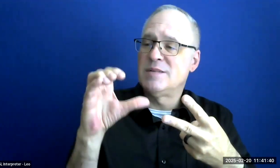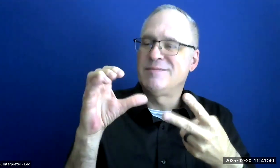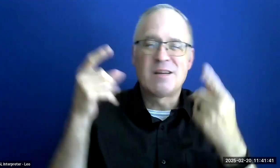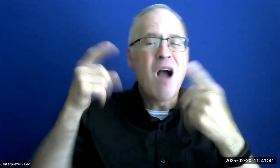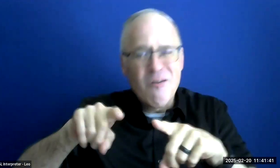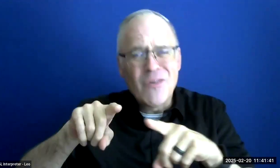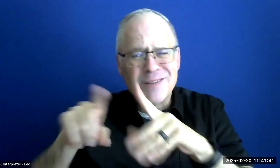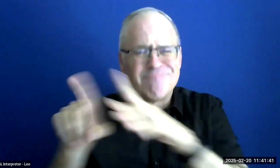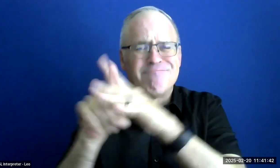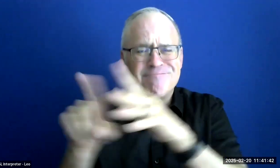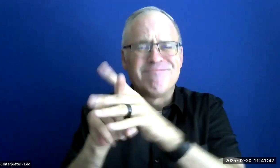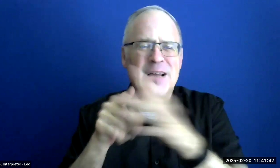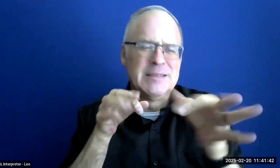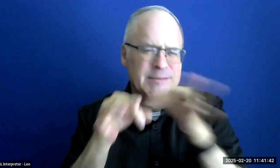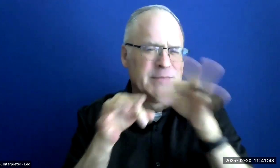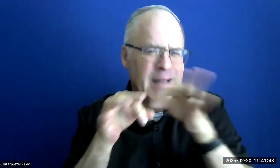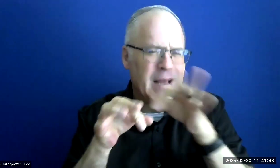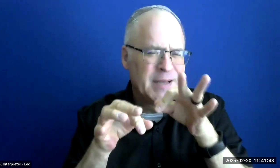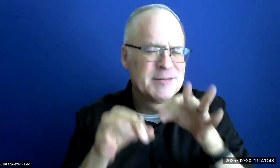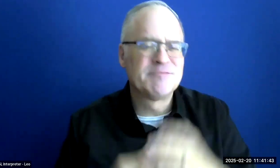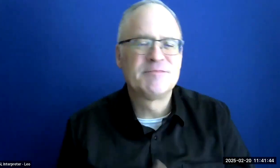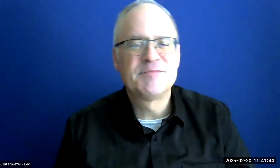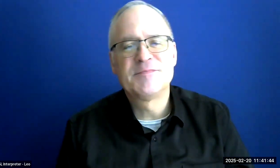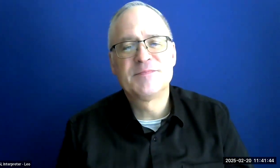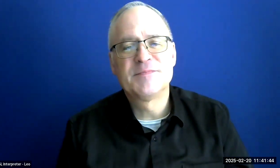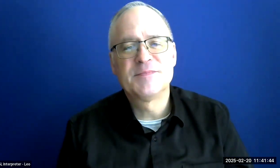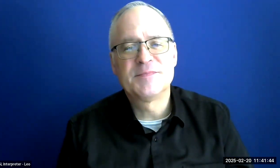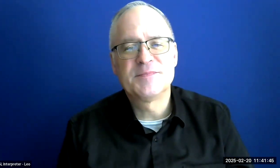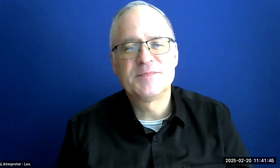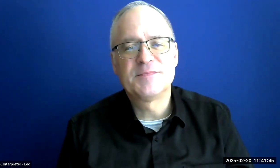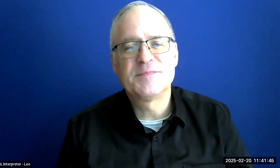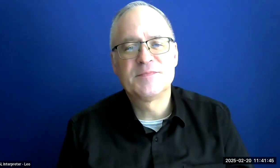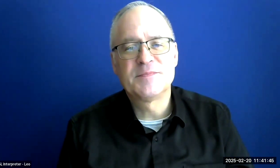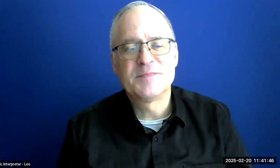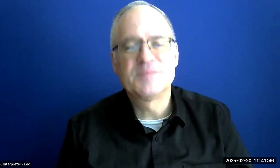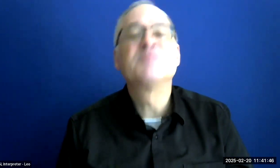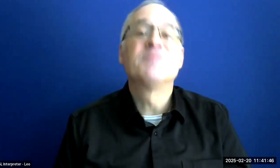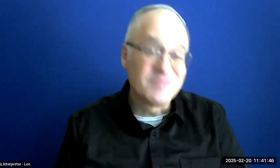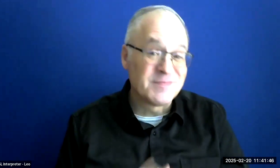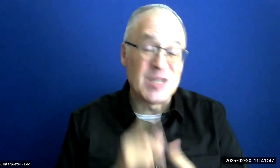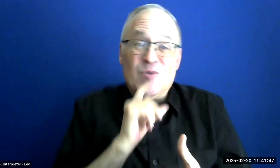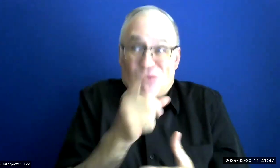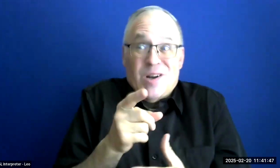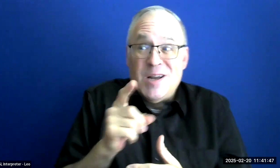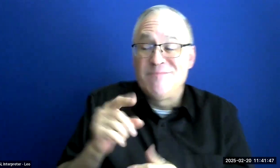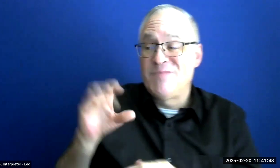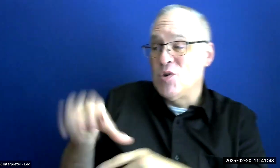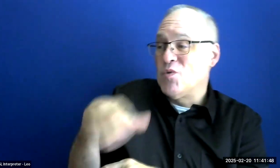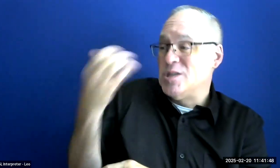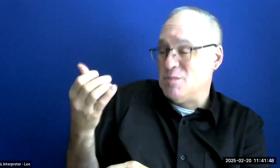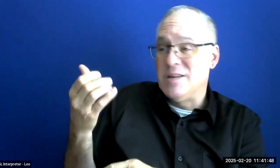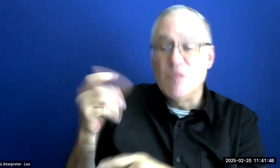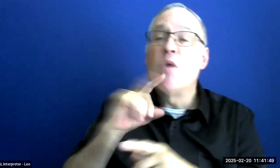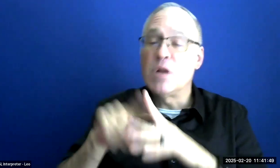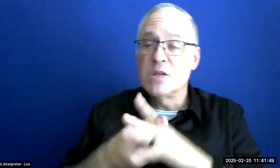up. And we've gotten questions about that. So basically, this is how we got here. It started with the